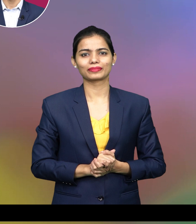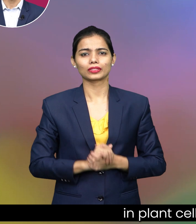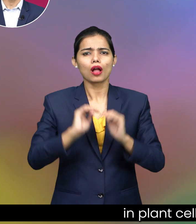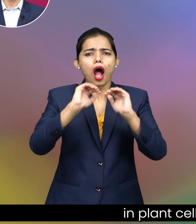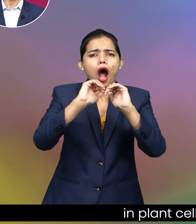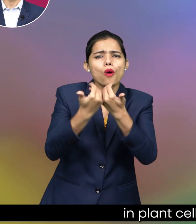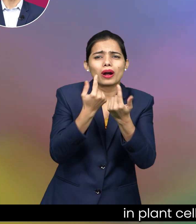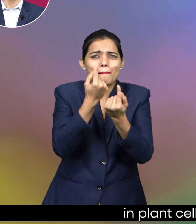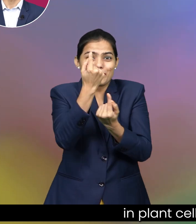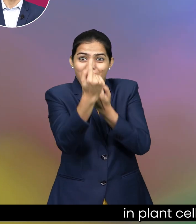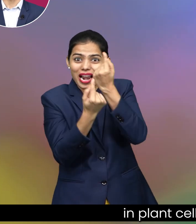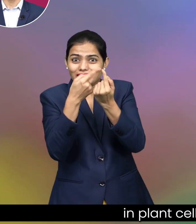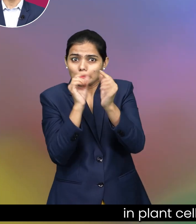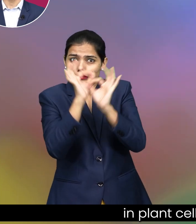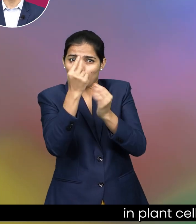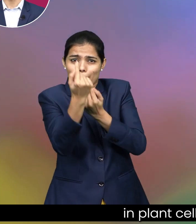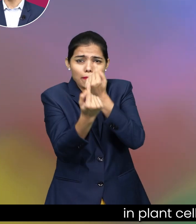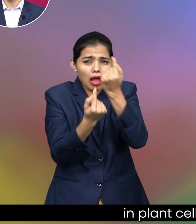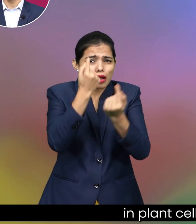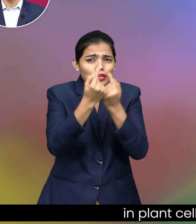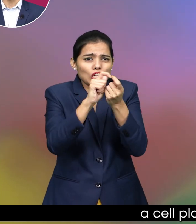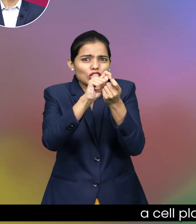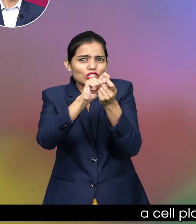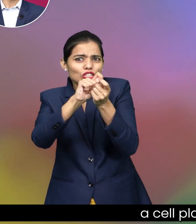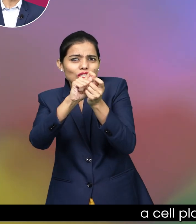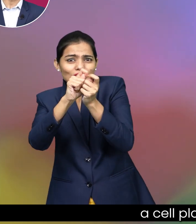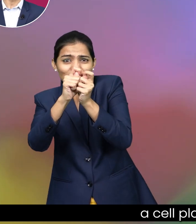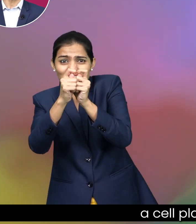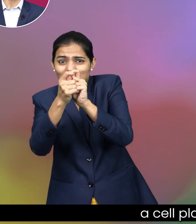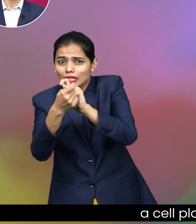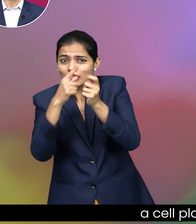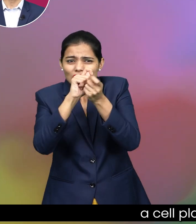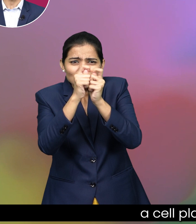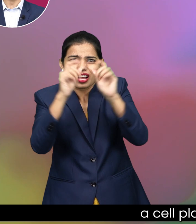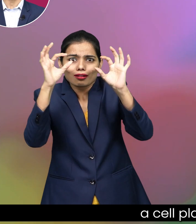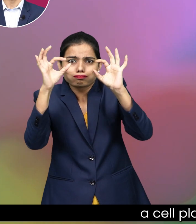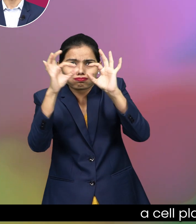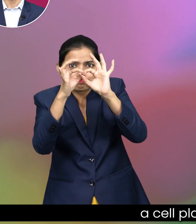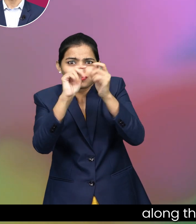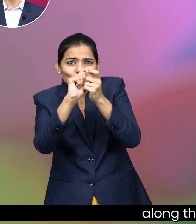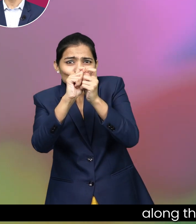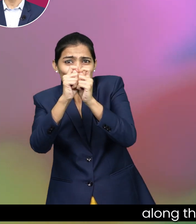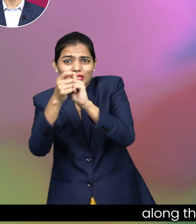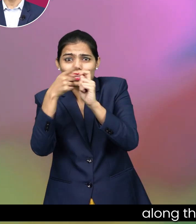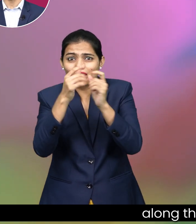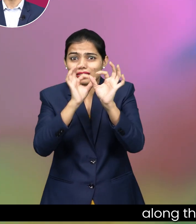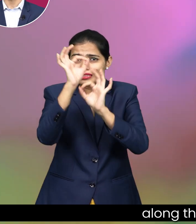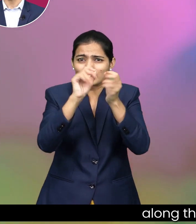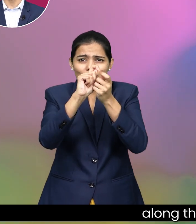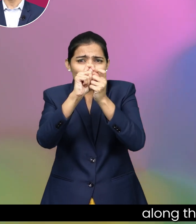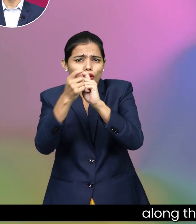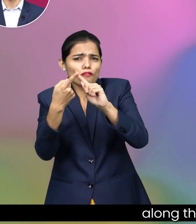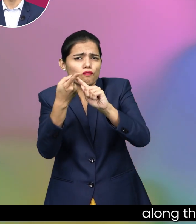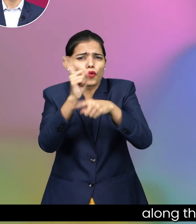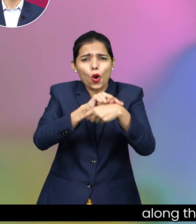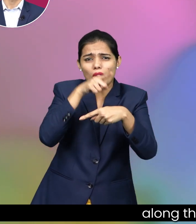However, in plant cells, instead of the notch, a cell plate is formed exactly along the midline